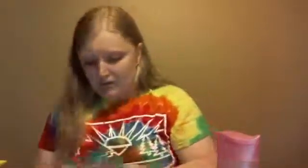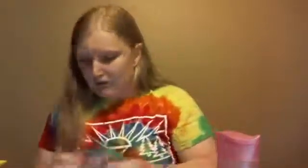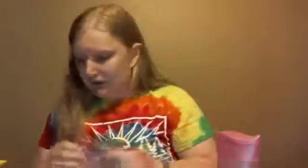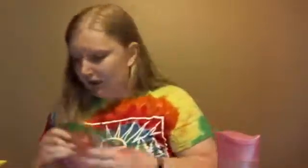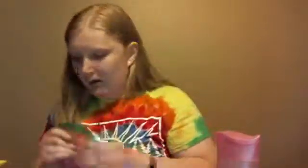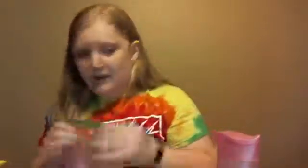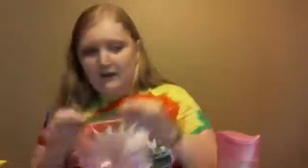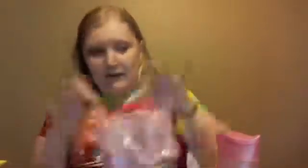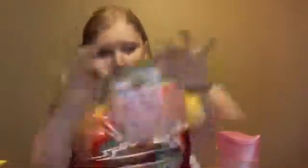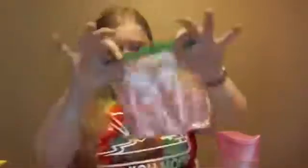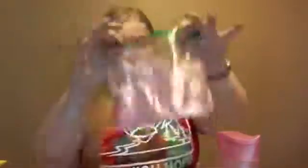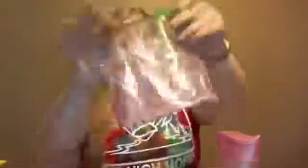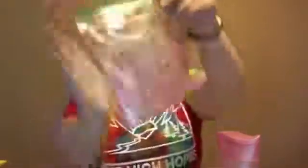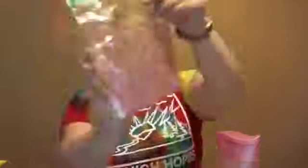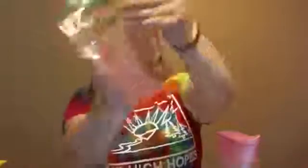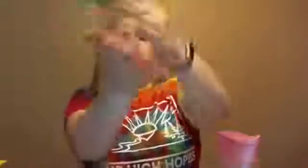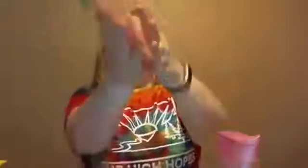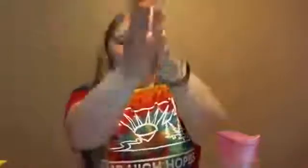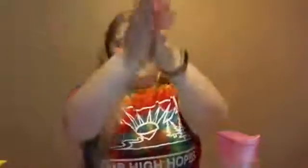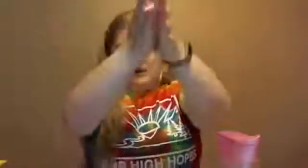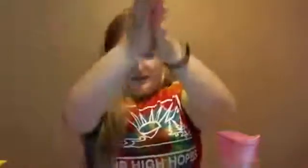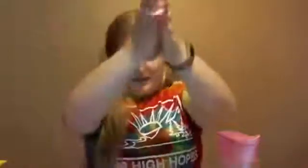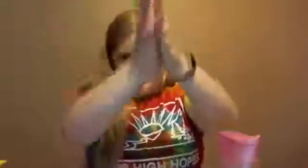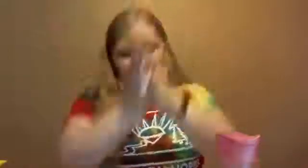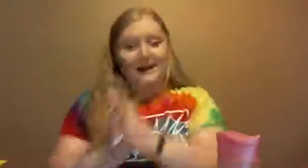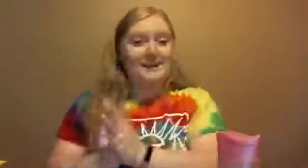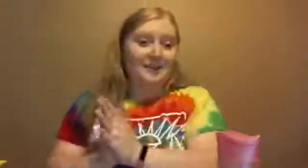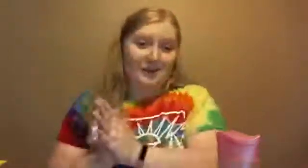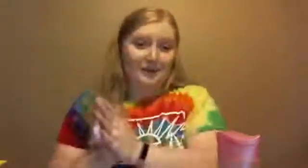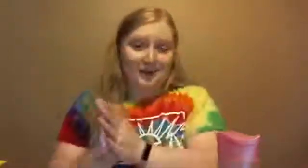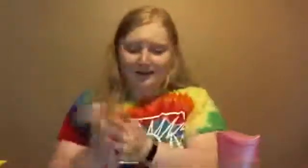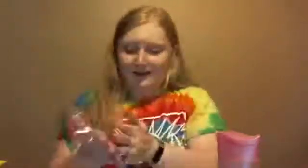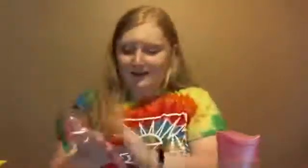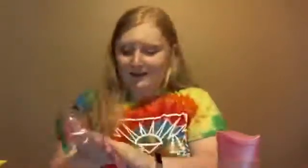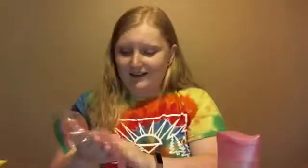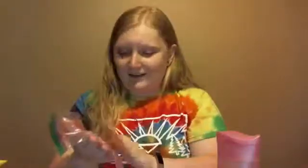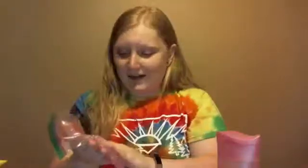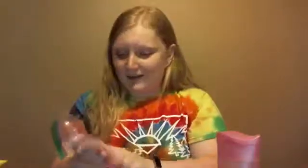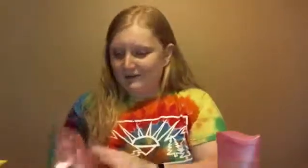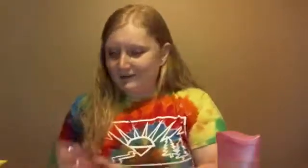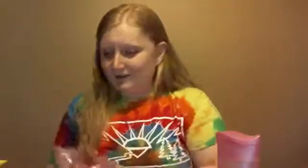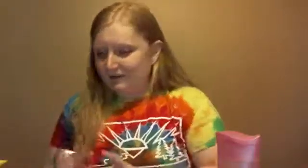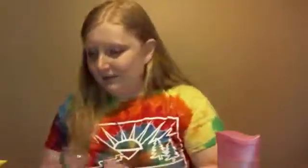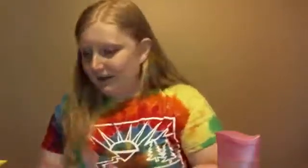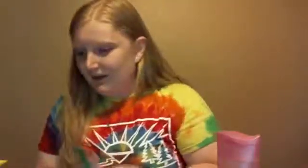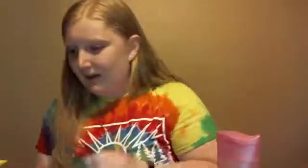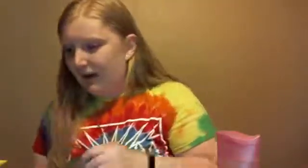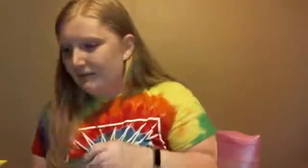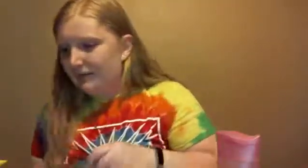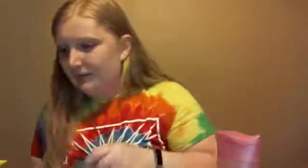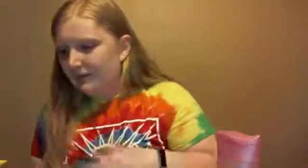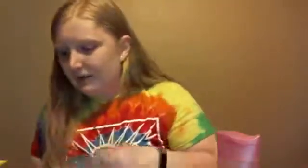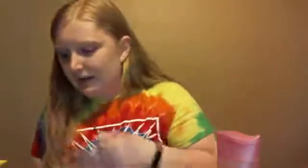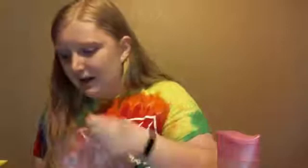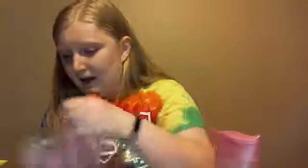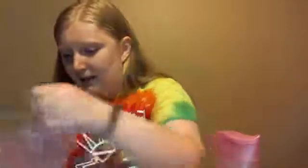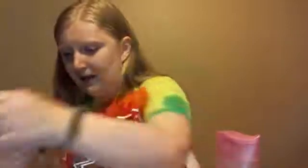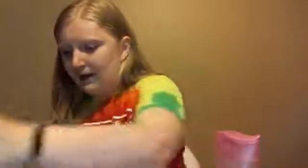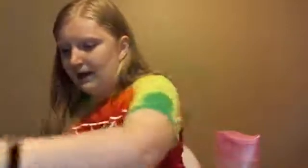So I'm going to set this one aside now, but it is fun to play with and smell. Okay, now my